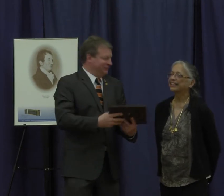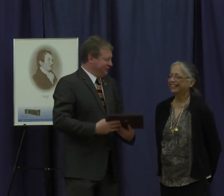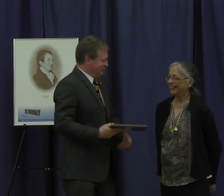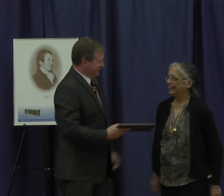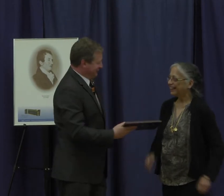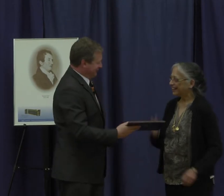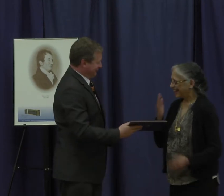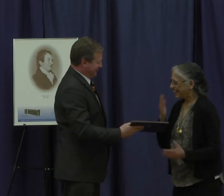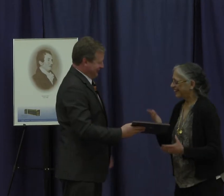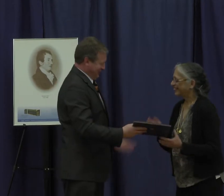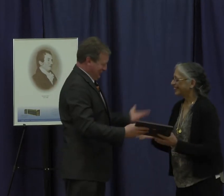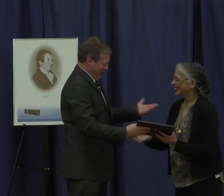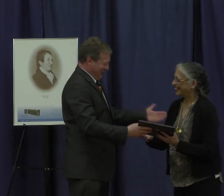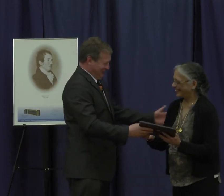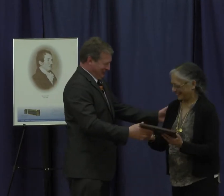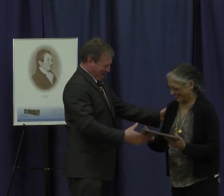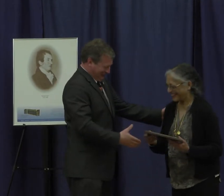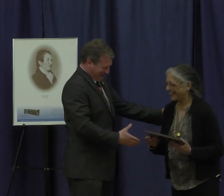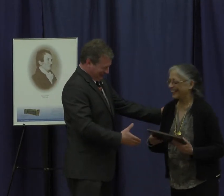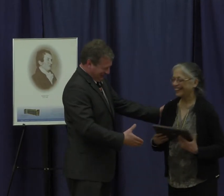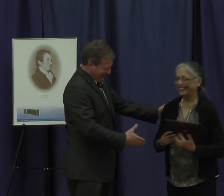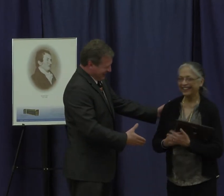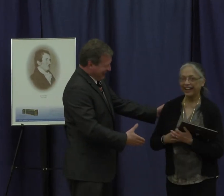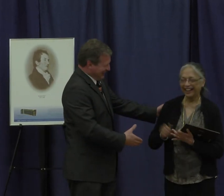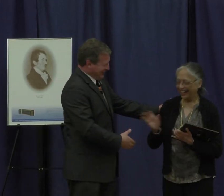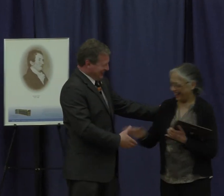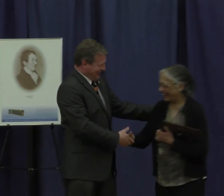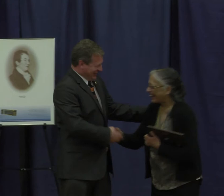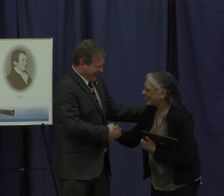for the Deaf. You're welcome.